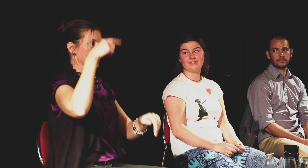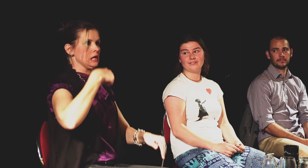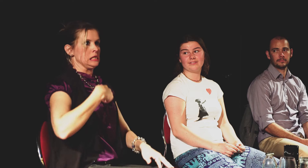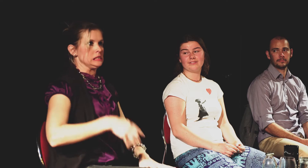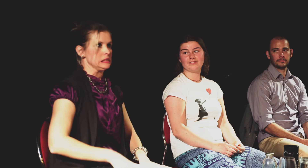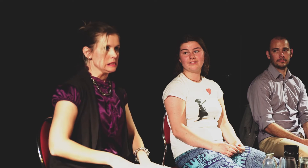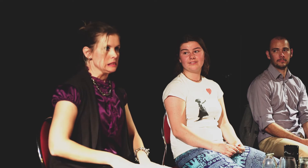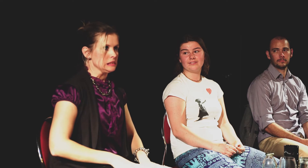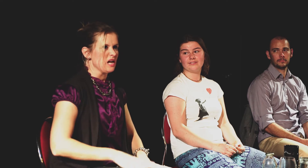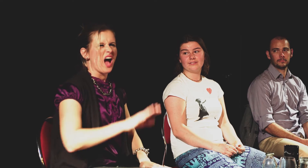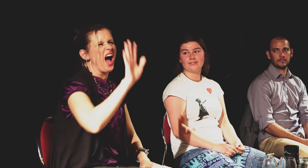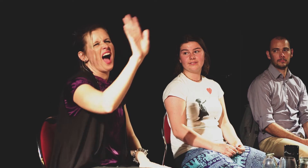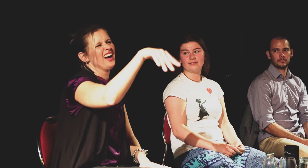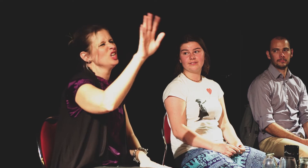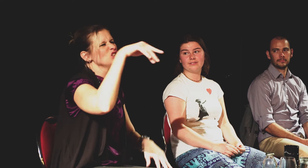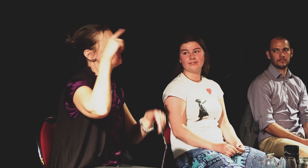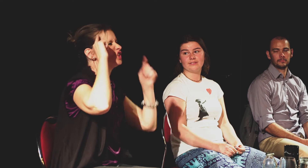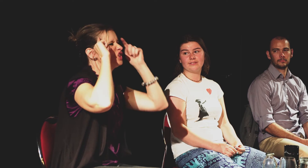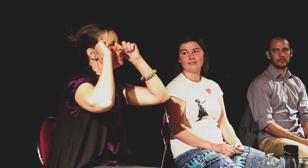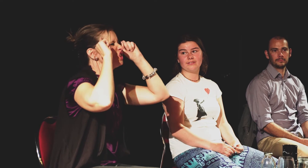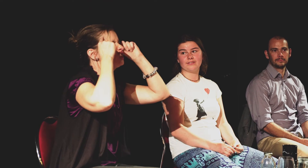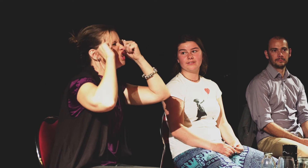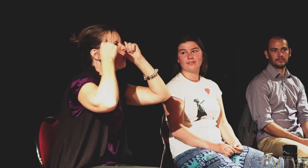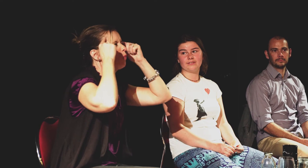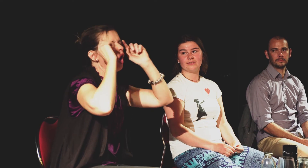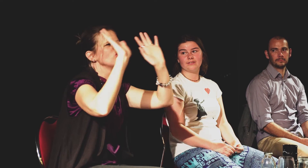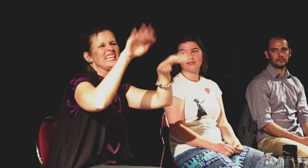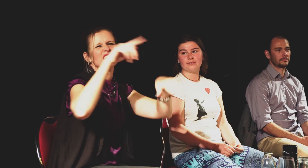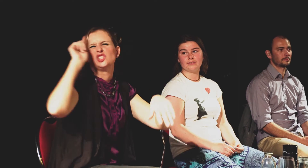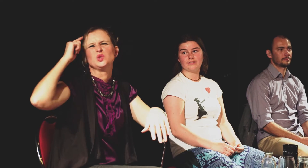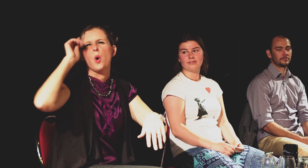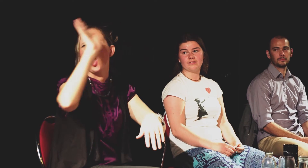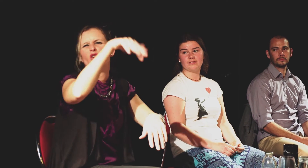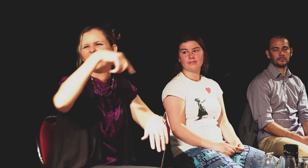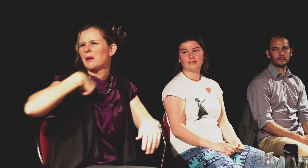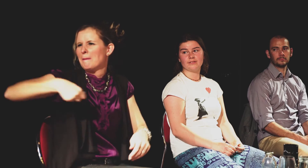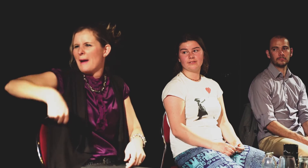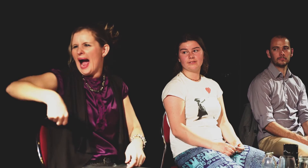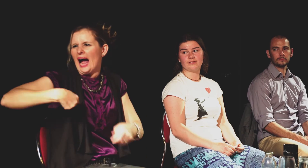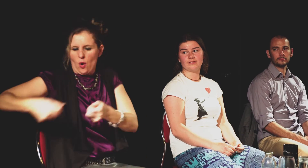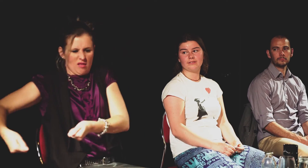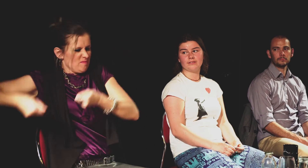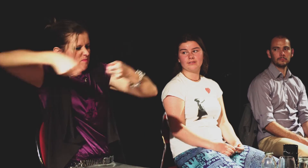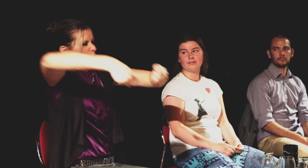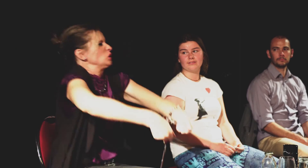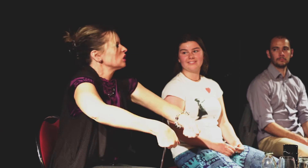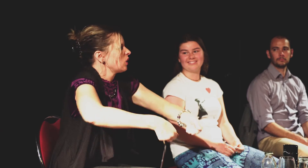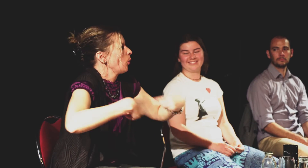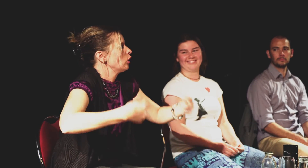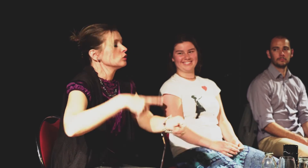Right. So this was Malaysia Airlines, and. But and I said to her, just don't